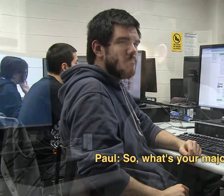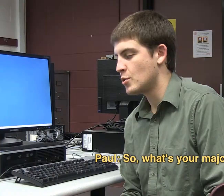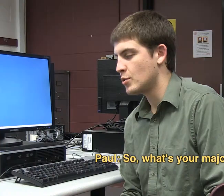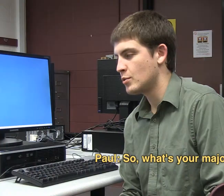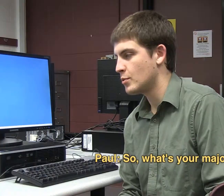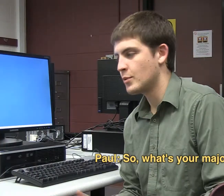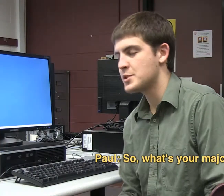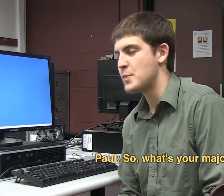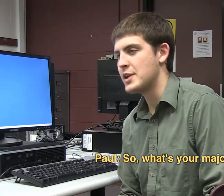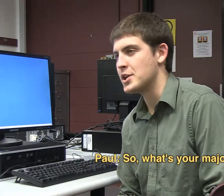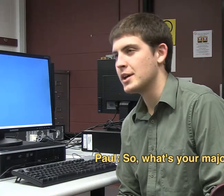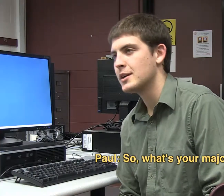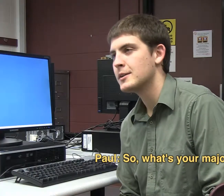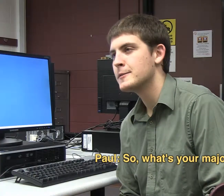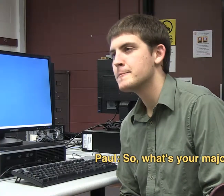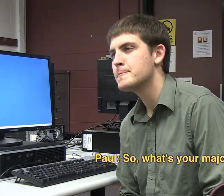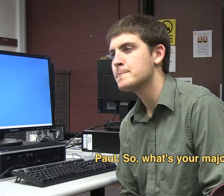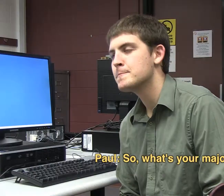So, what's your major?